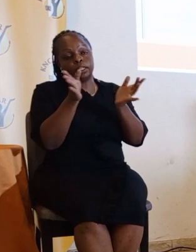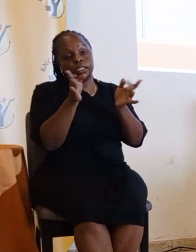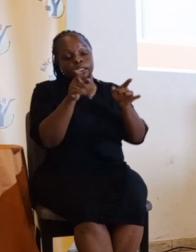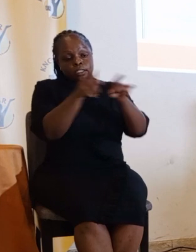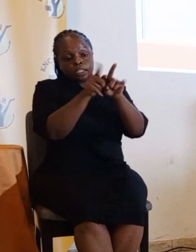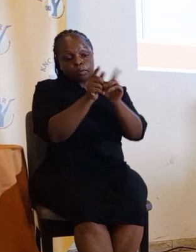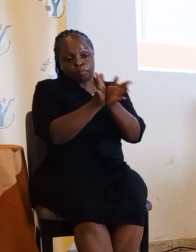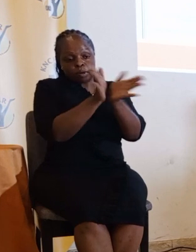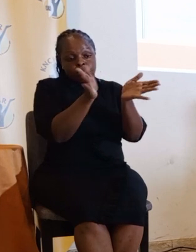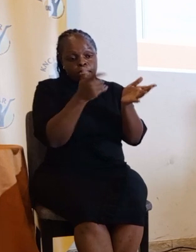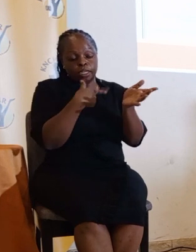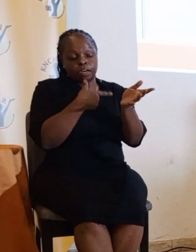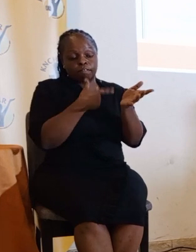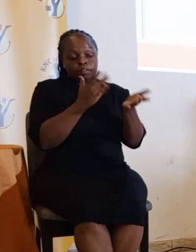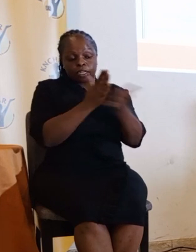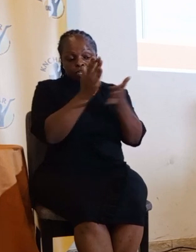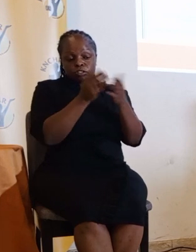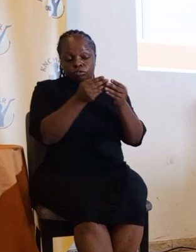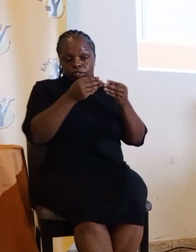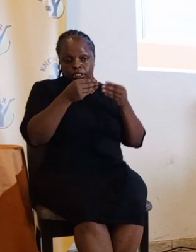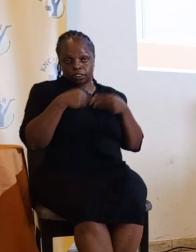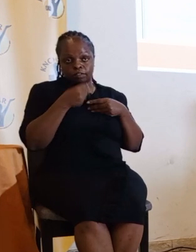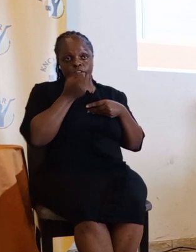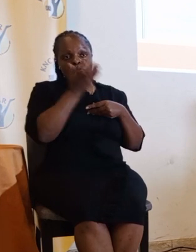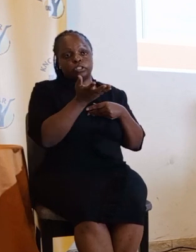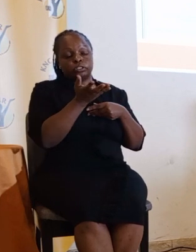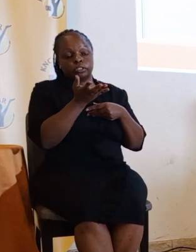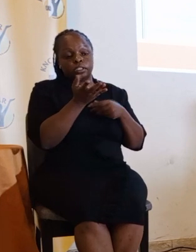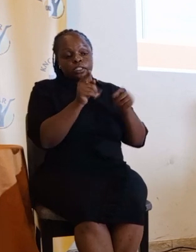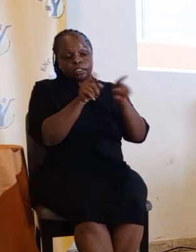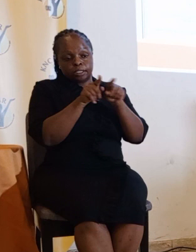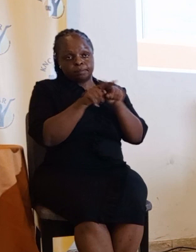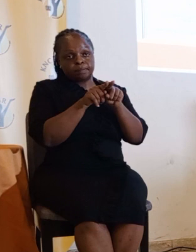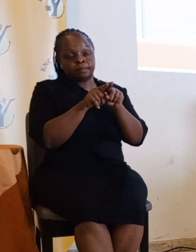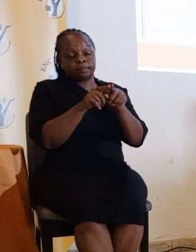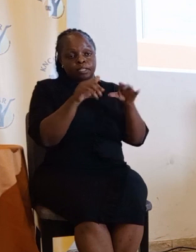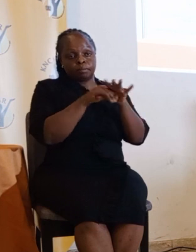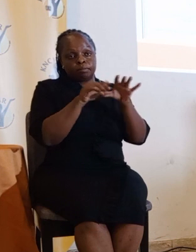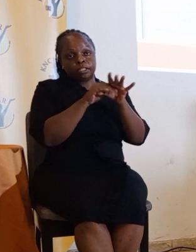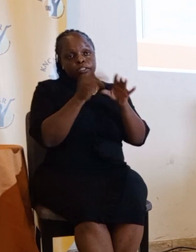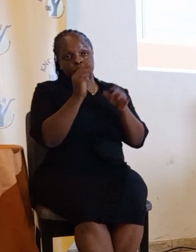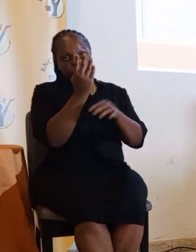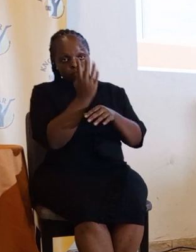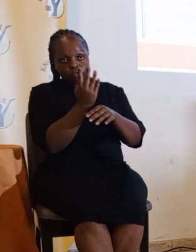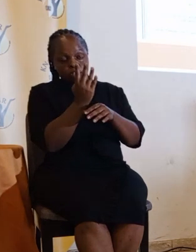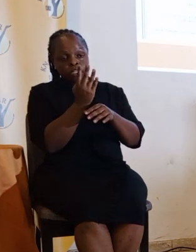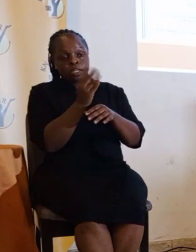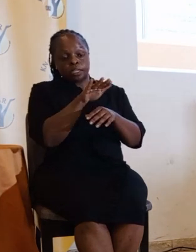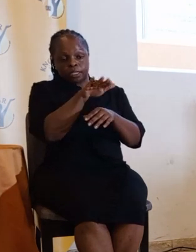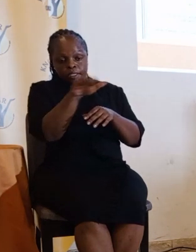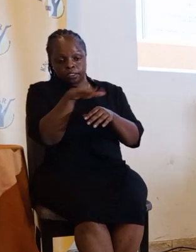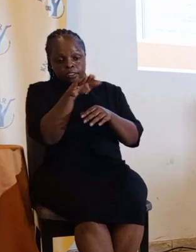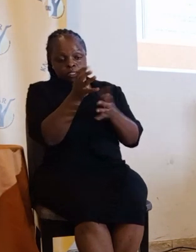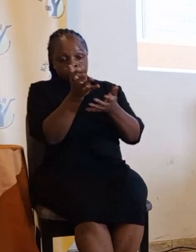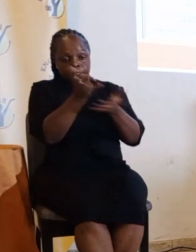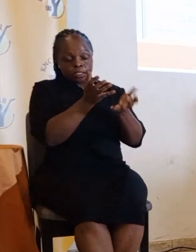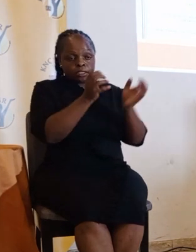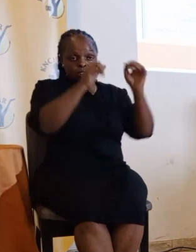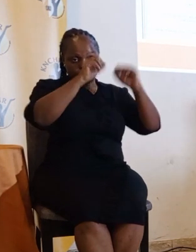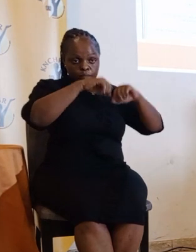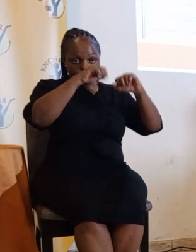public has a right to receive the information. As such, members of the Fourth Estate require an